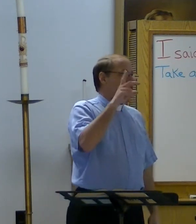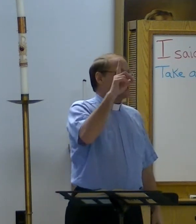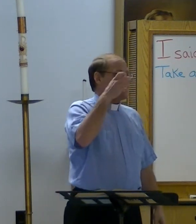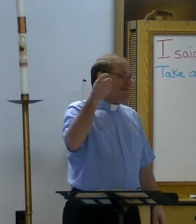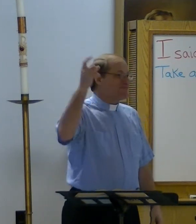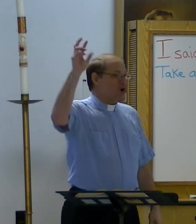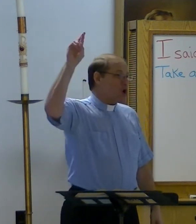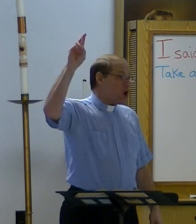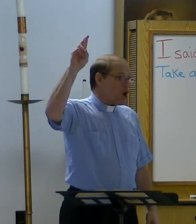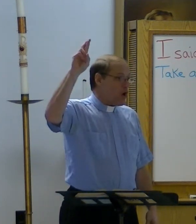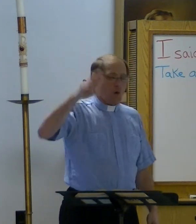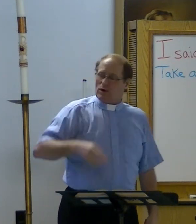John Denver.